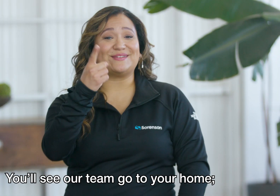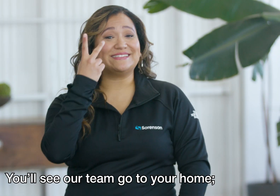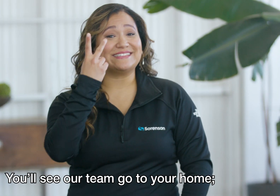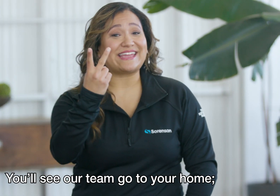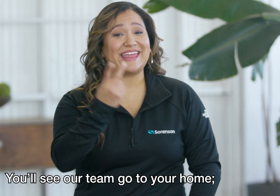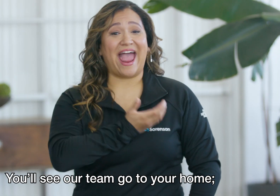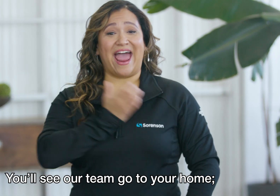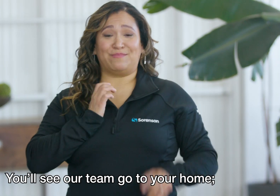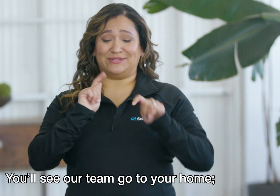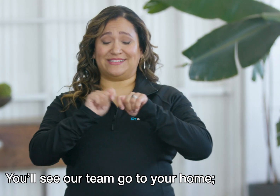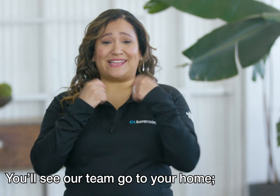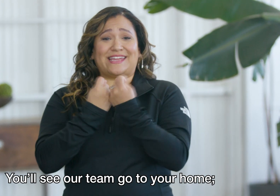You'll see our team go to your home.